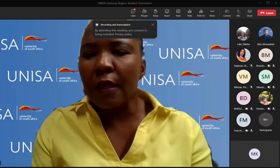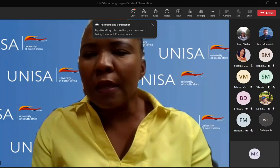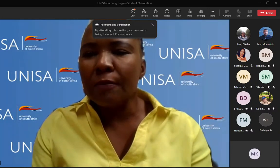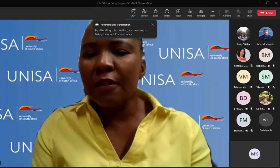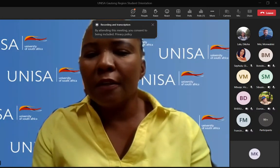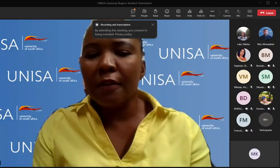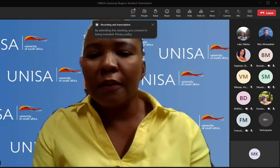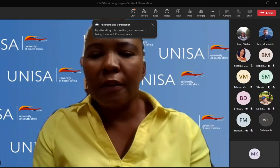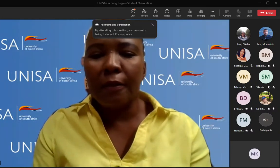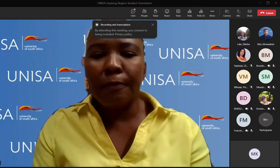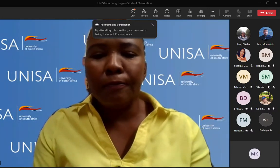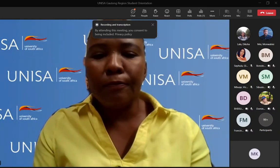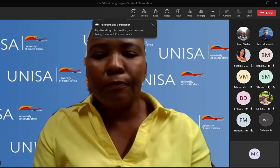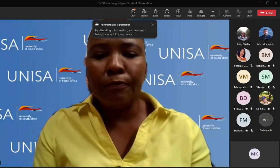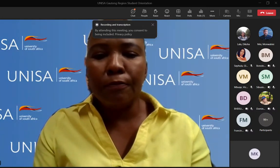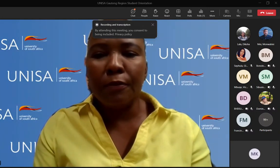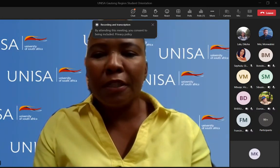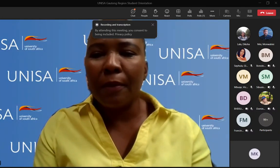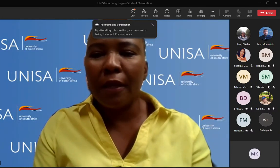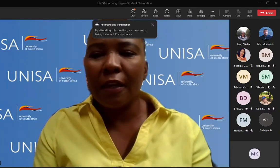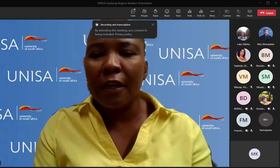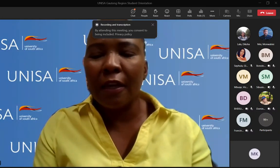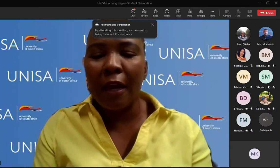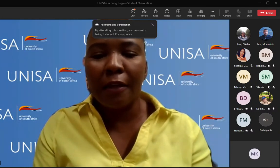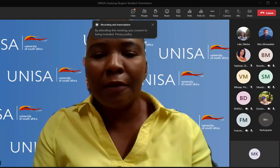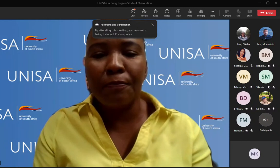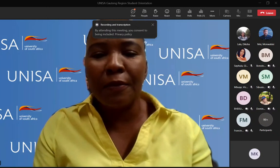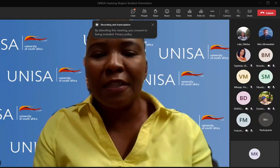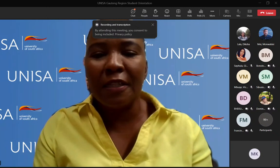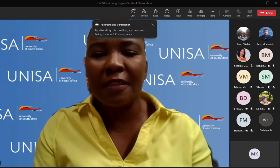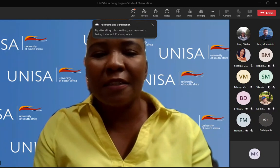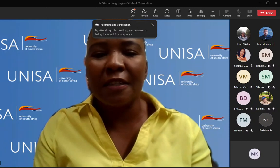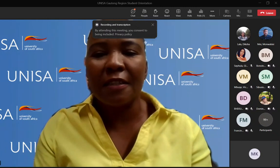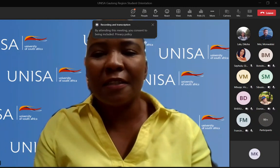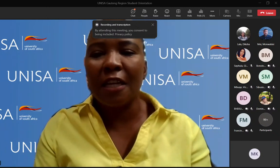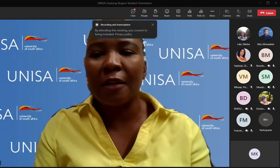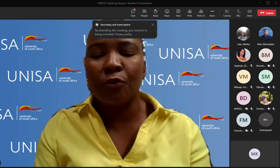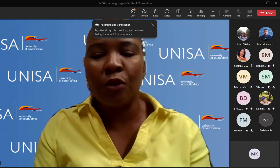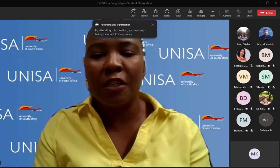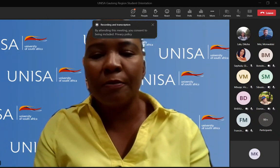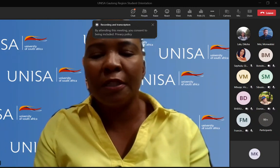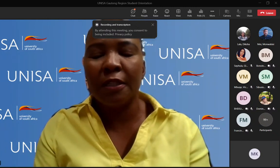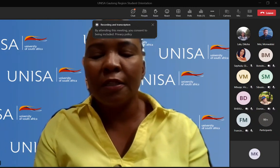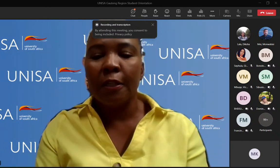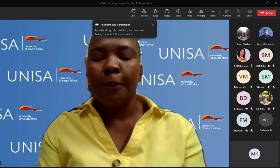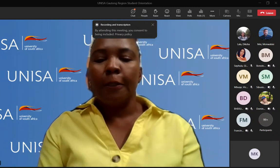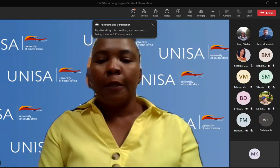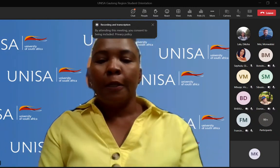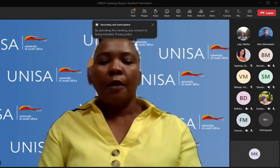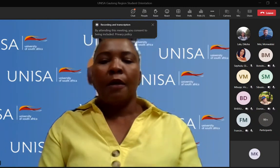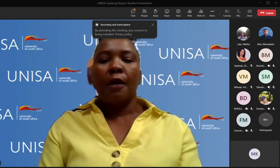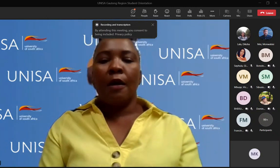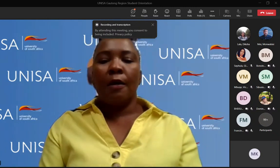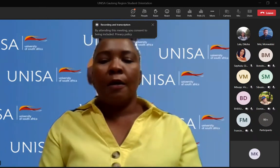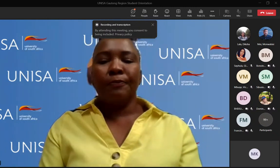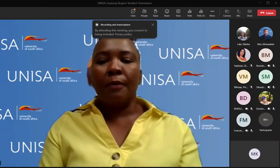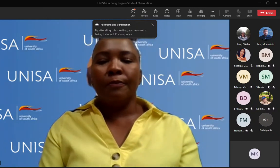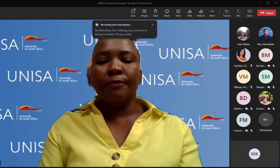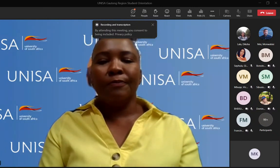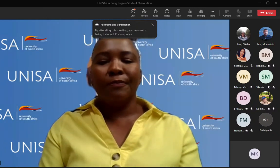Inga um can I please just interrupt you a little bit yes